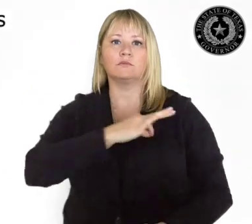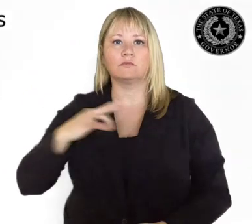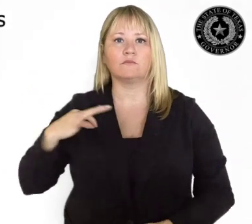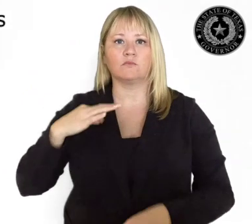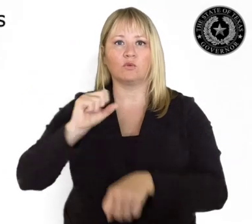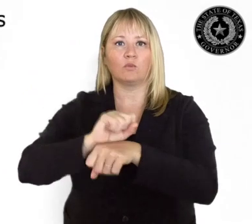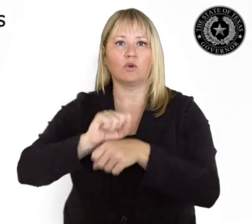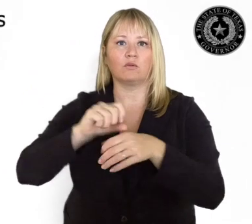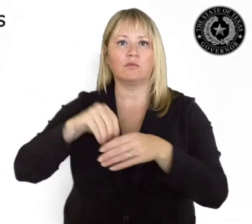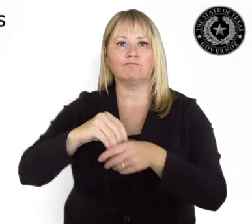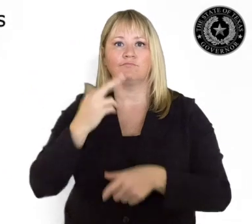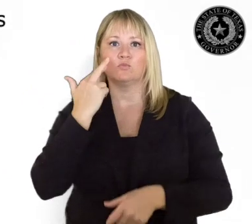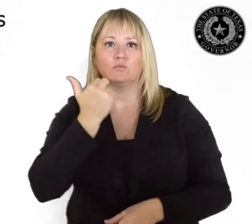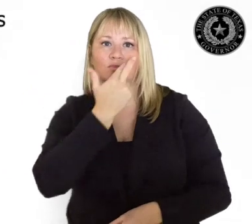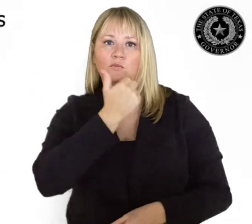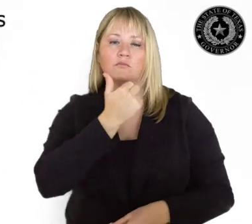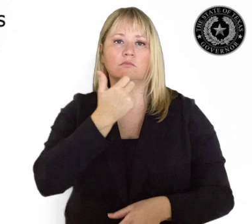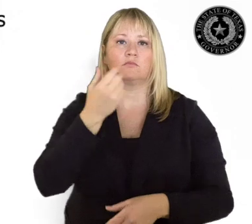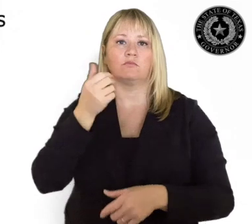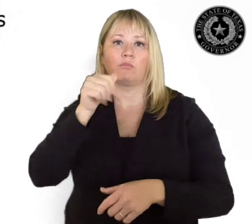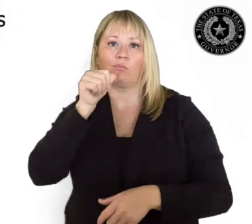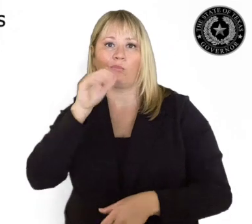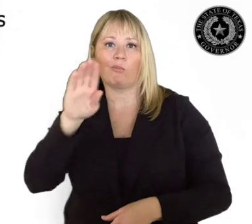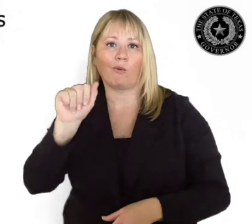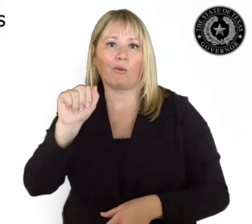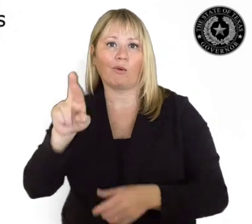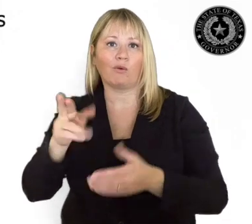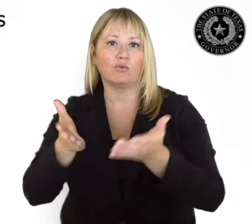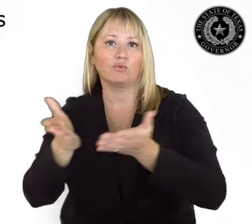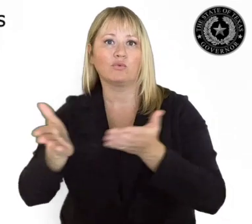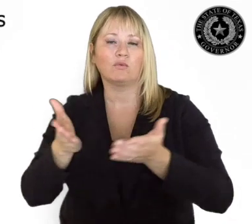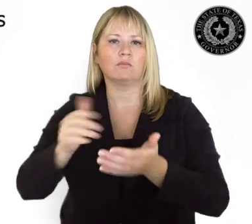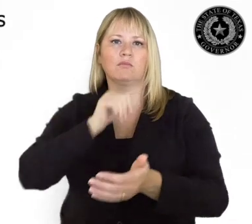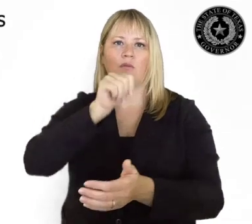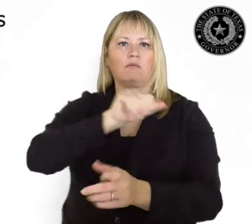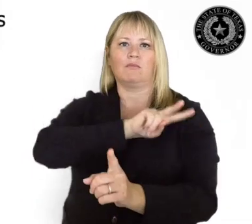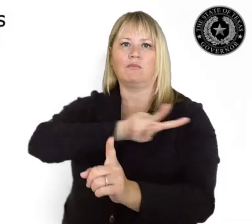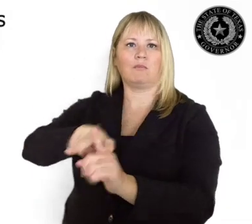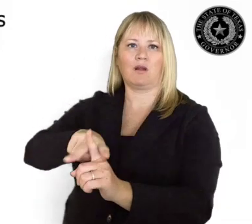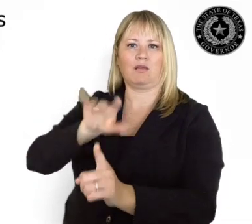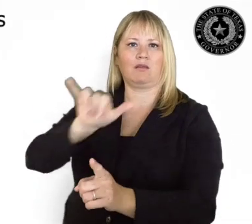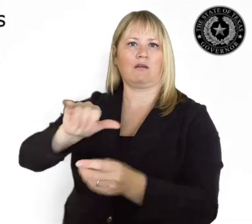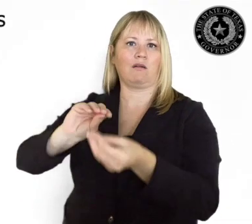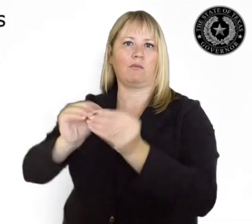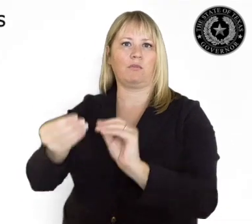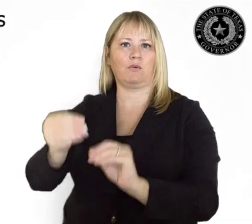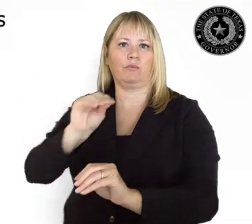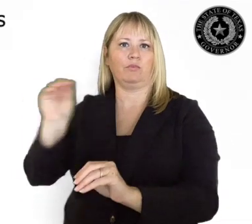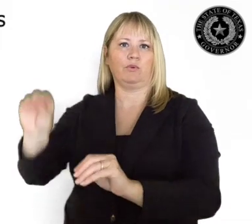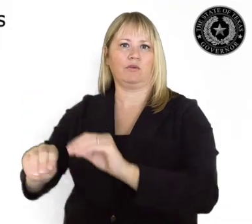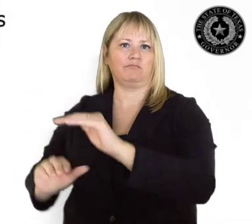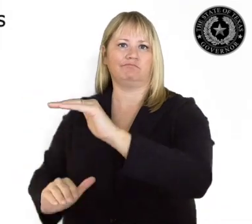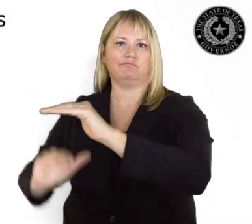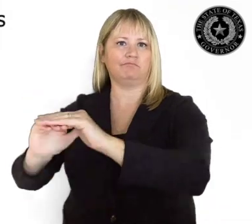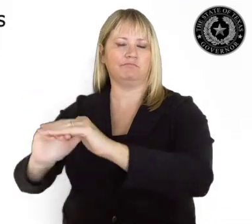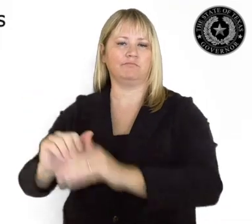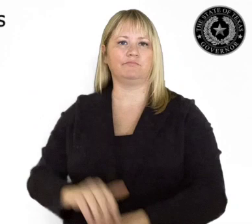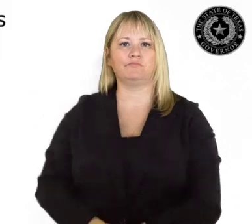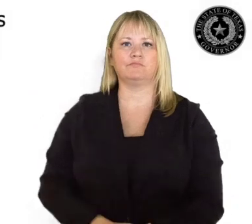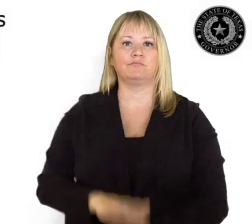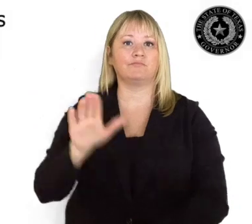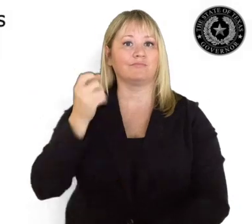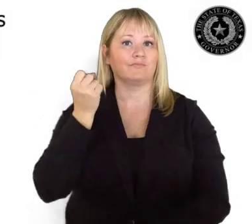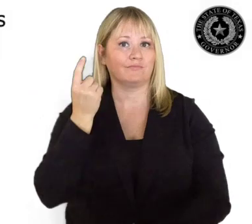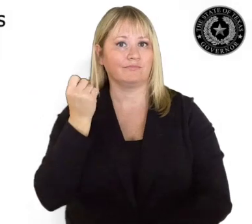9. Staff members are not included in determining operating levels except for manufacturing services and office